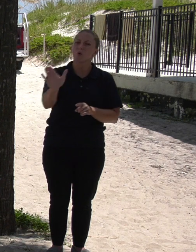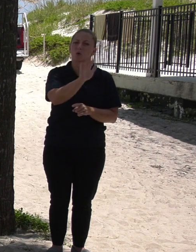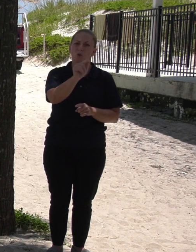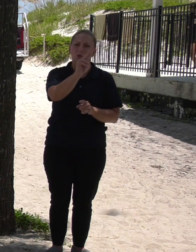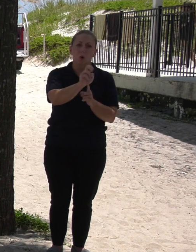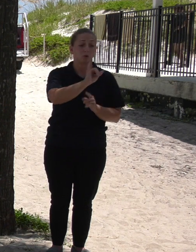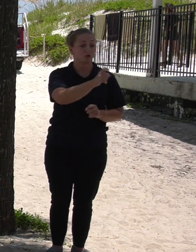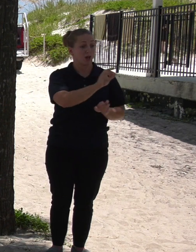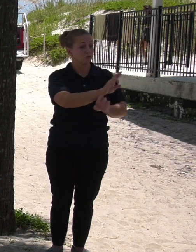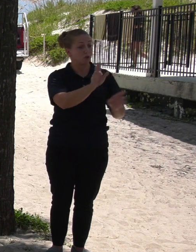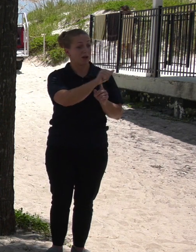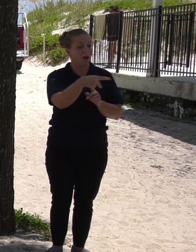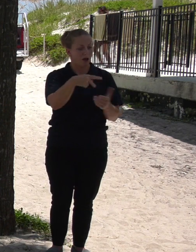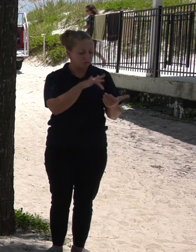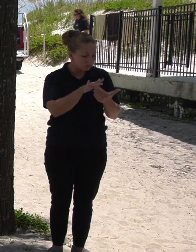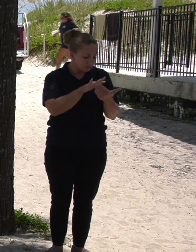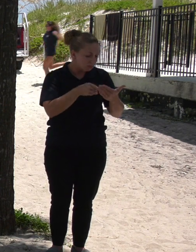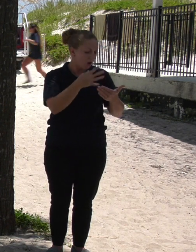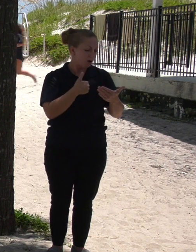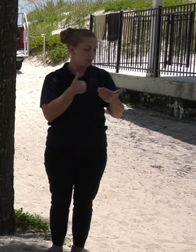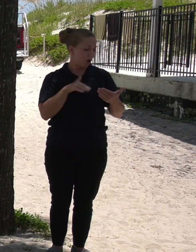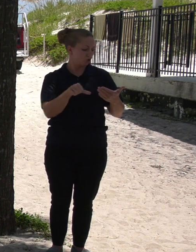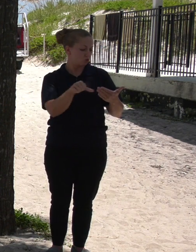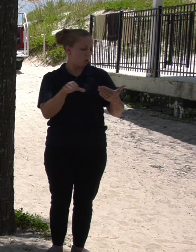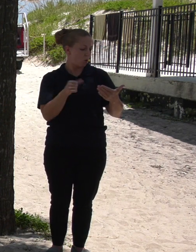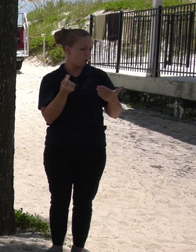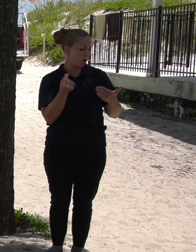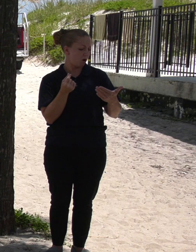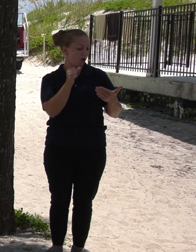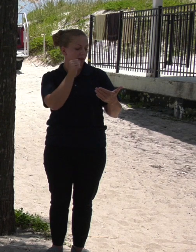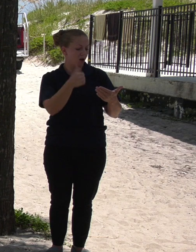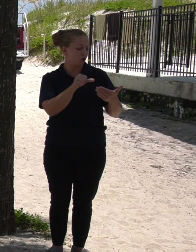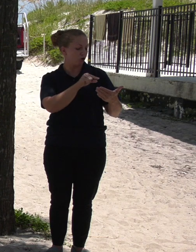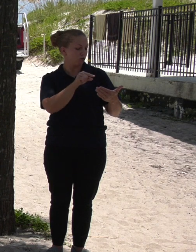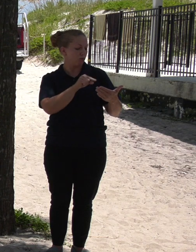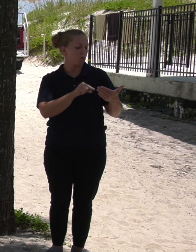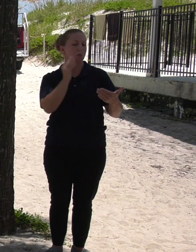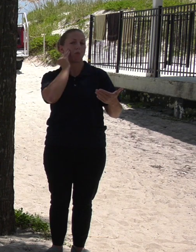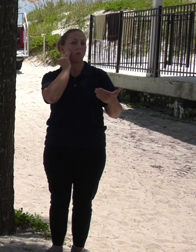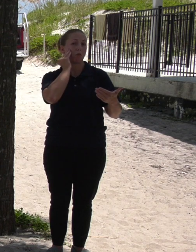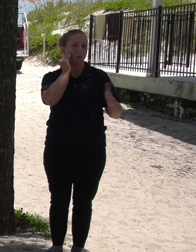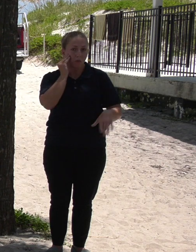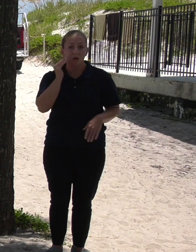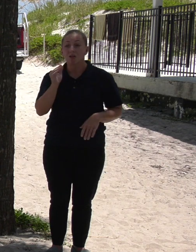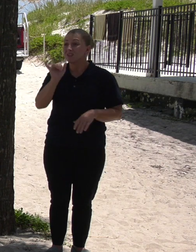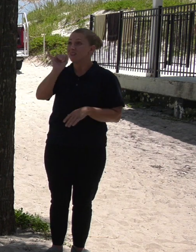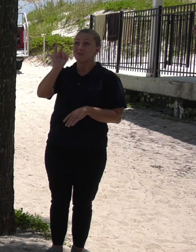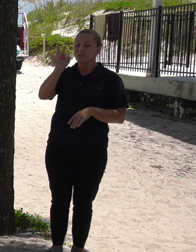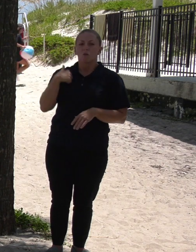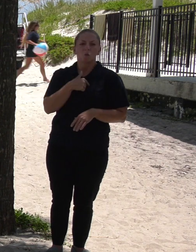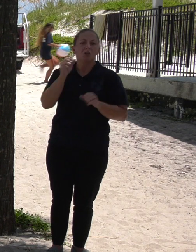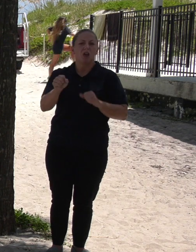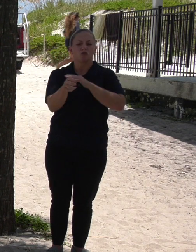Jax Ready app and understand where your zone is. We will be able to prepared and able to quickly engage multiple shelter locations that adhere